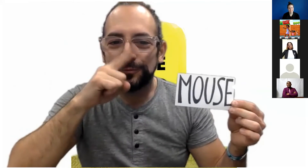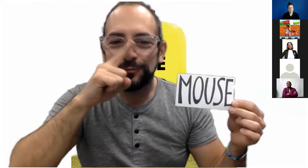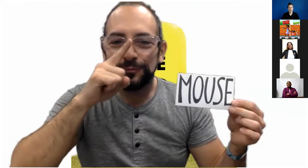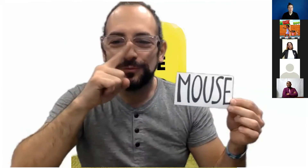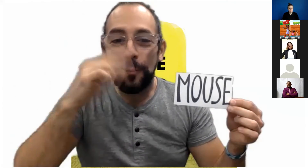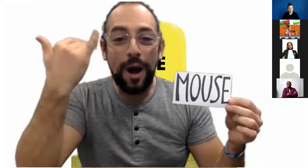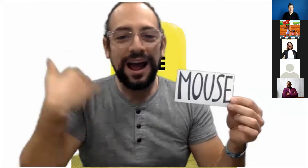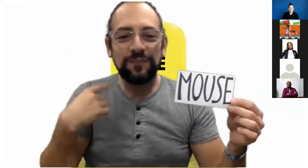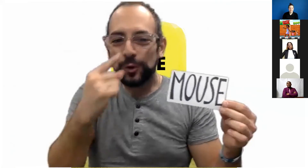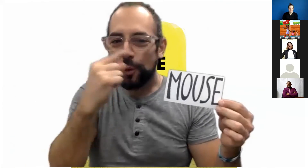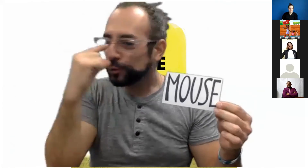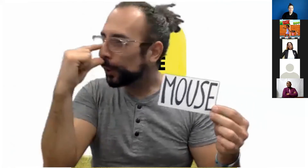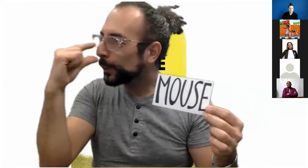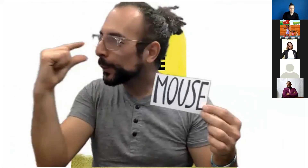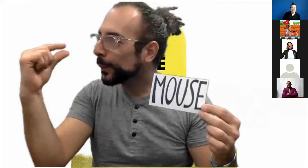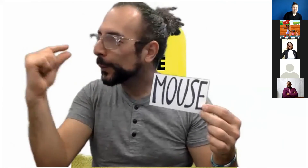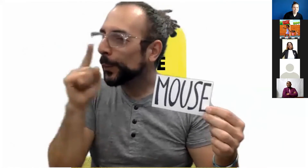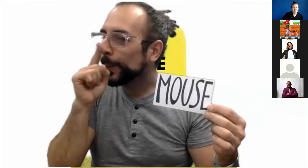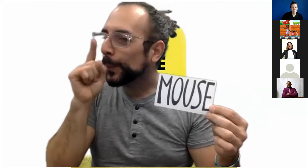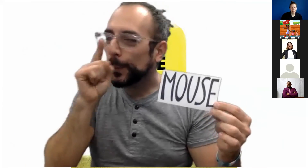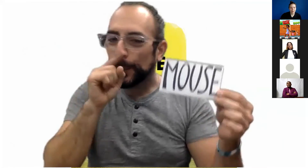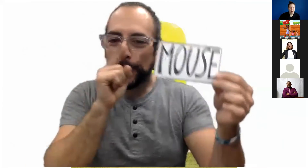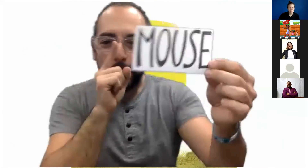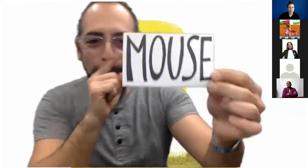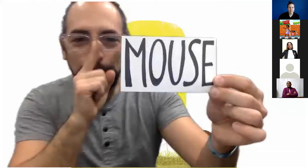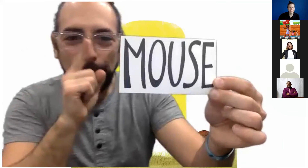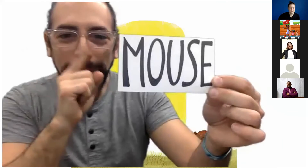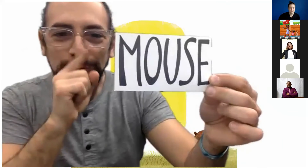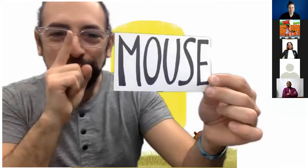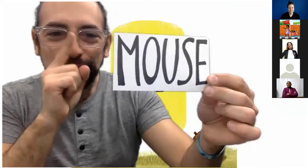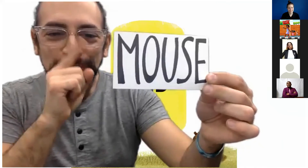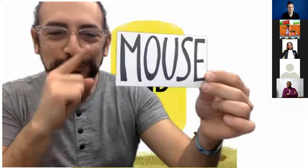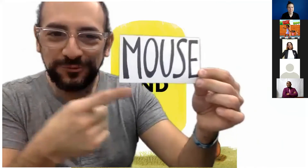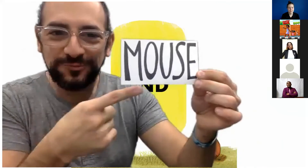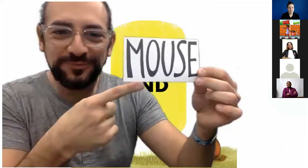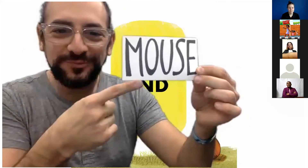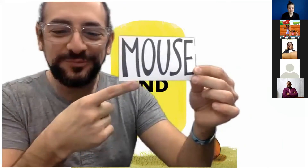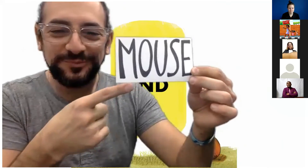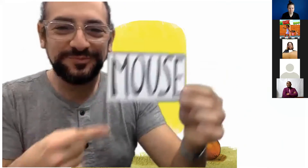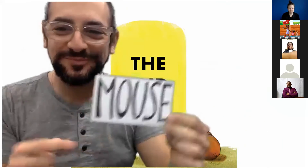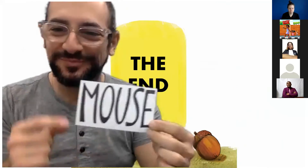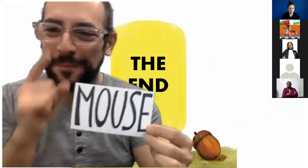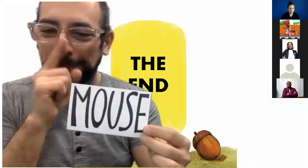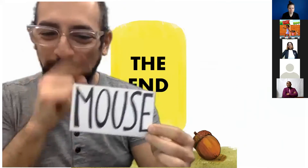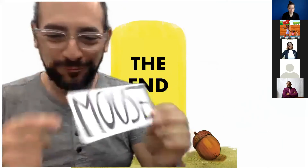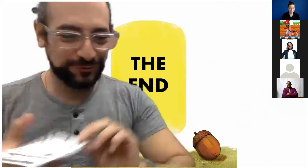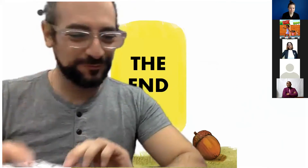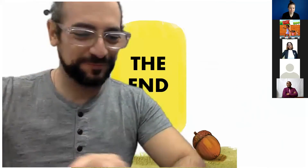This is the sign for mouse in ASL. So they got a long pointy nose.